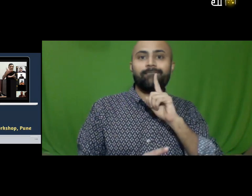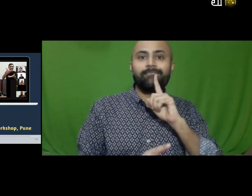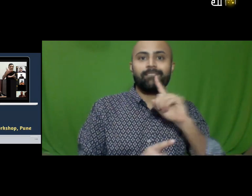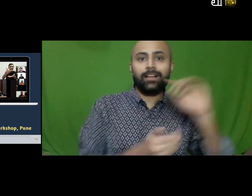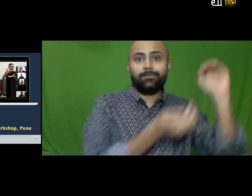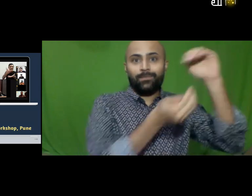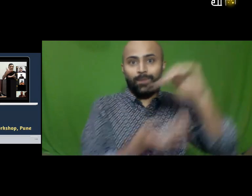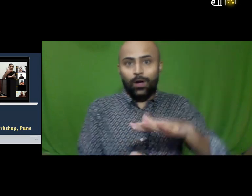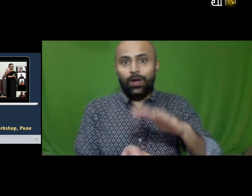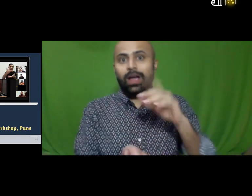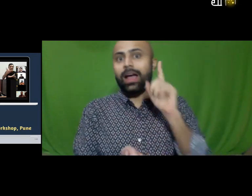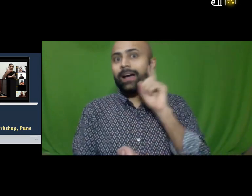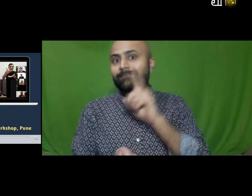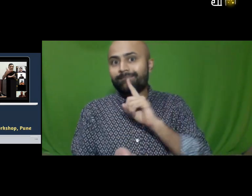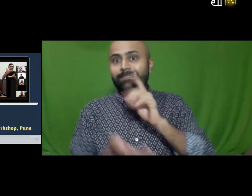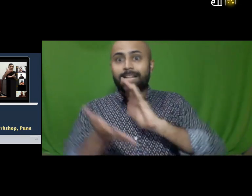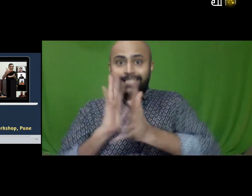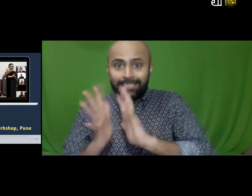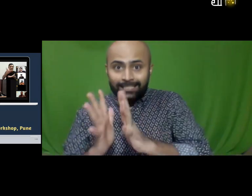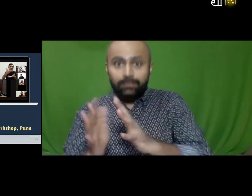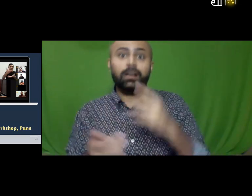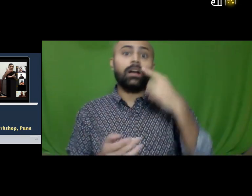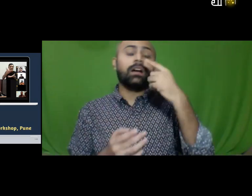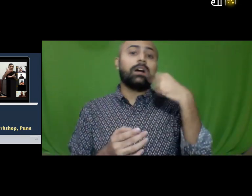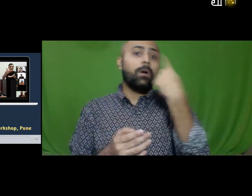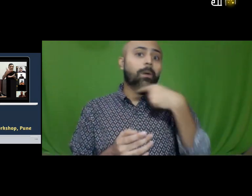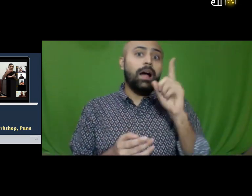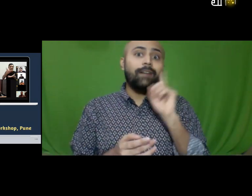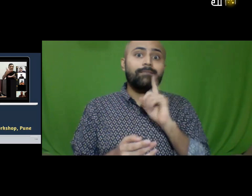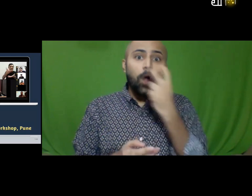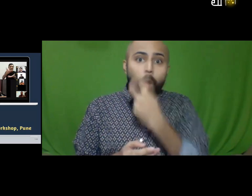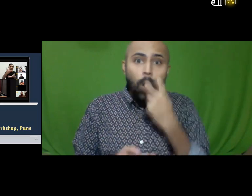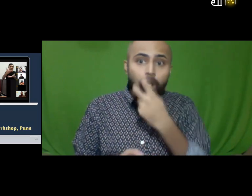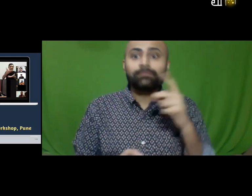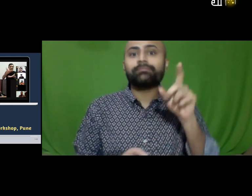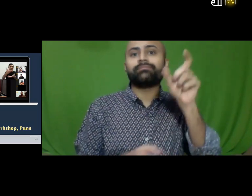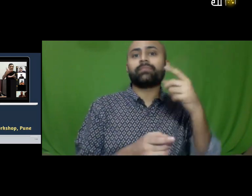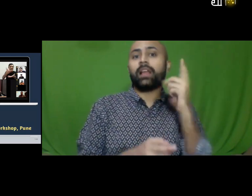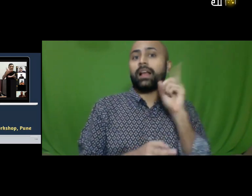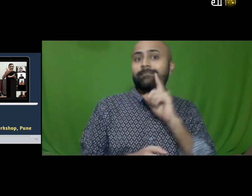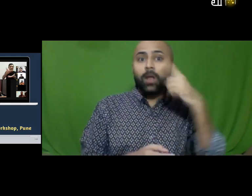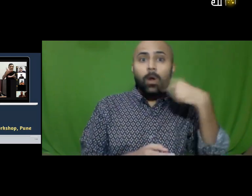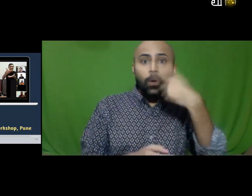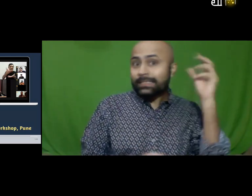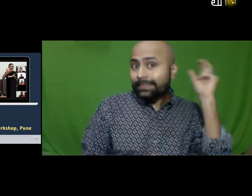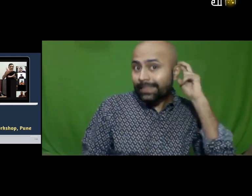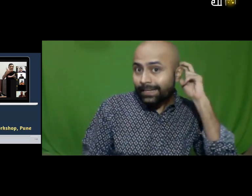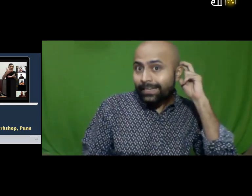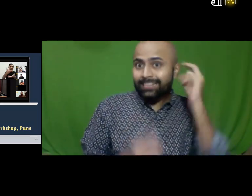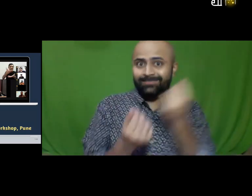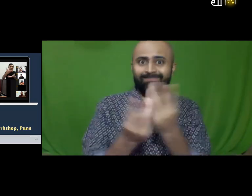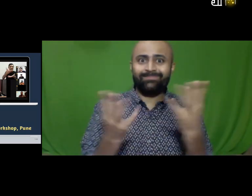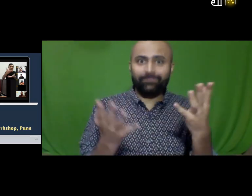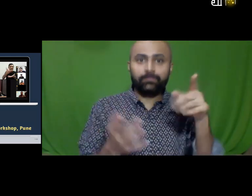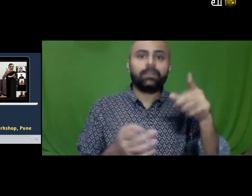LGBTQ workshops were done, and also the codas, right? The parents who have deaf children, the codas are